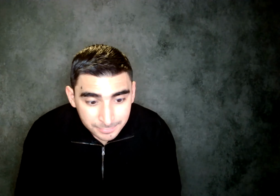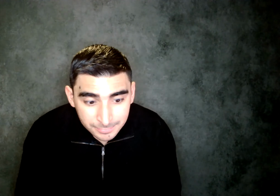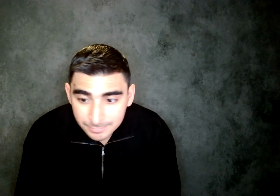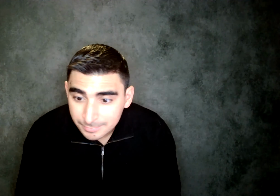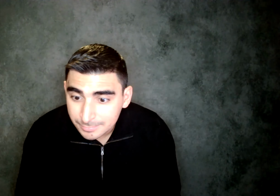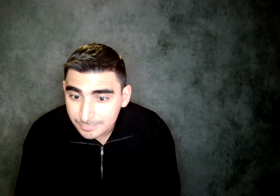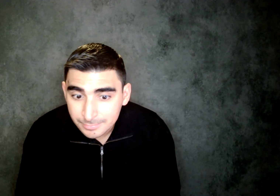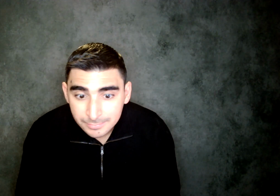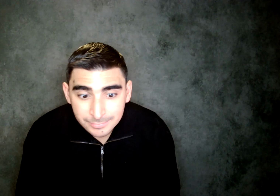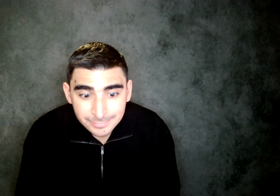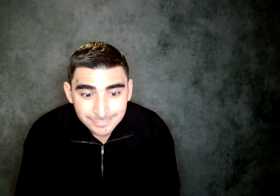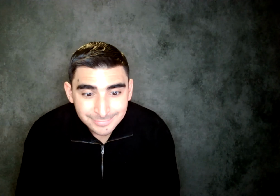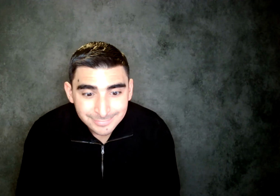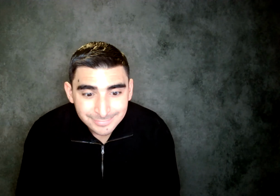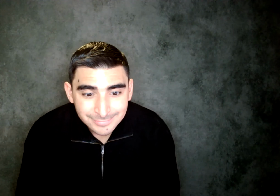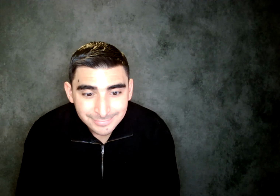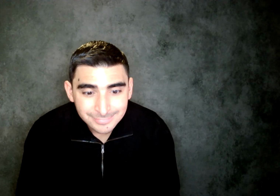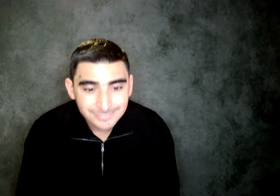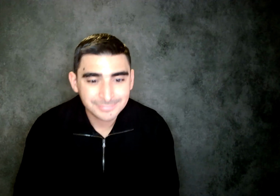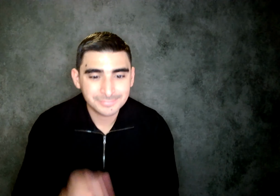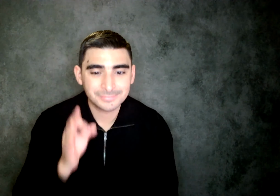Rosabel? Muy bien, muy bien. Very well.